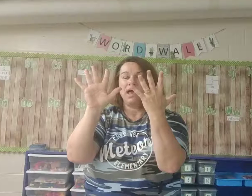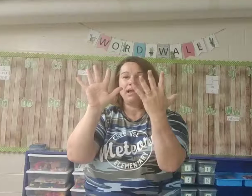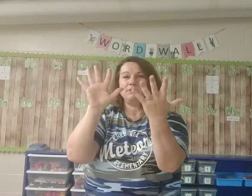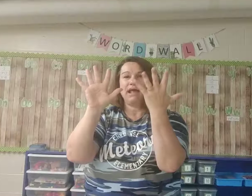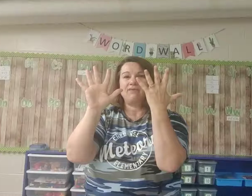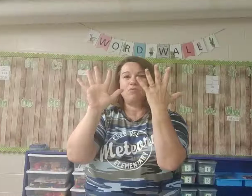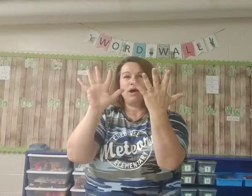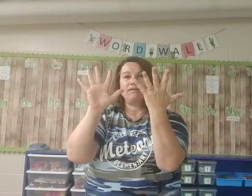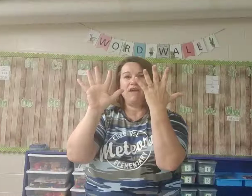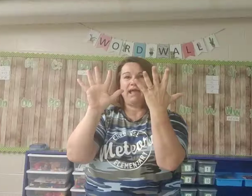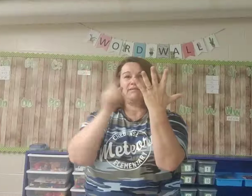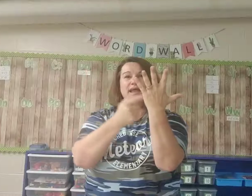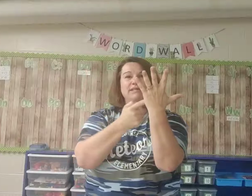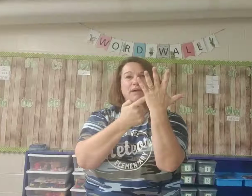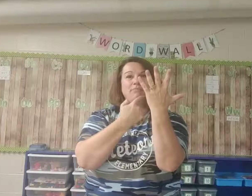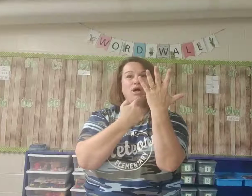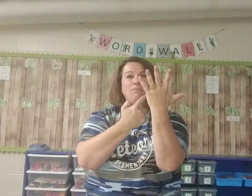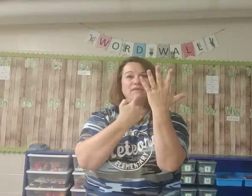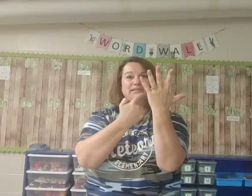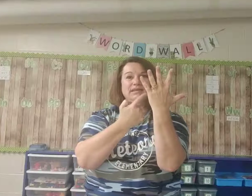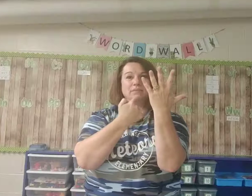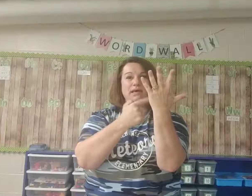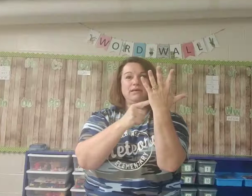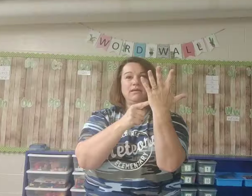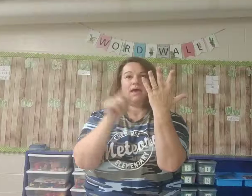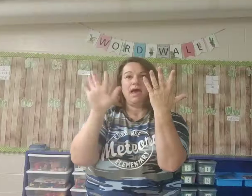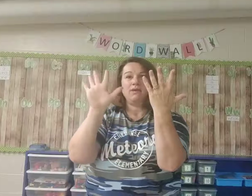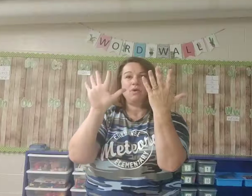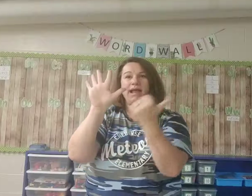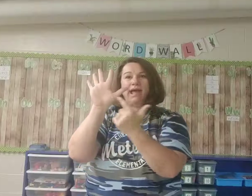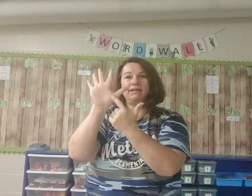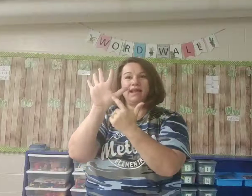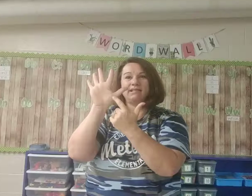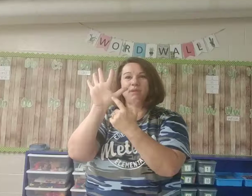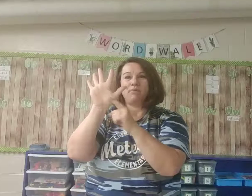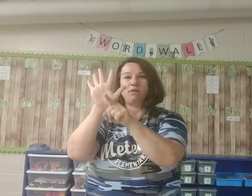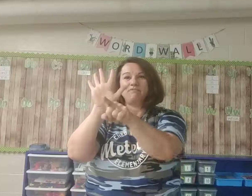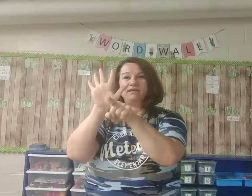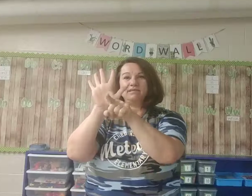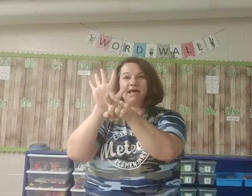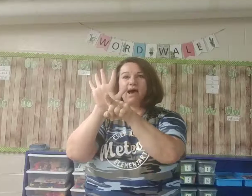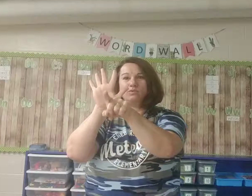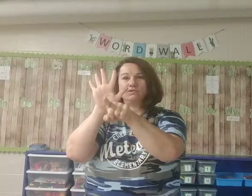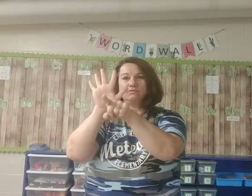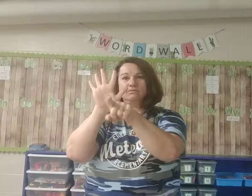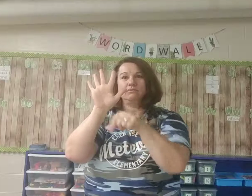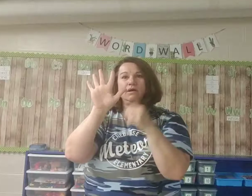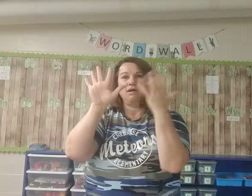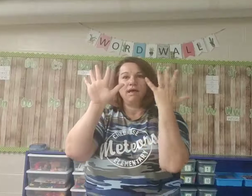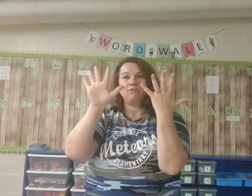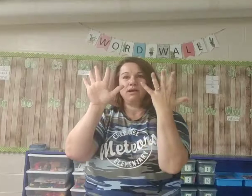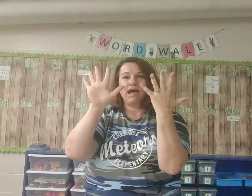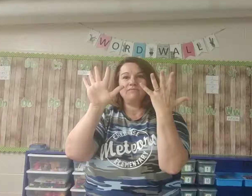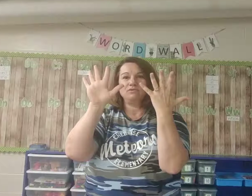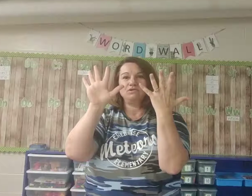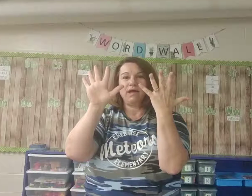And I'm going to have one hand that has my palm facing me and one hand that has my palm facing out. And we're going to have those two